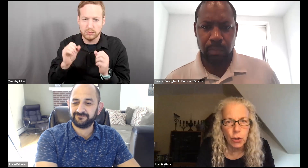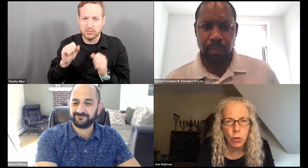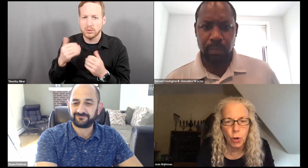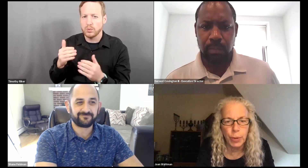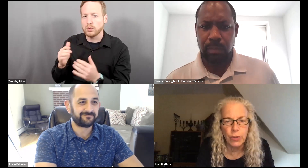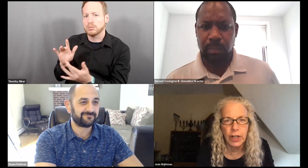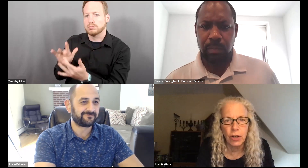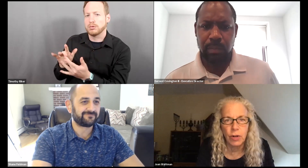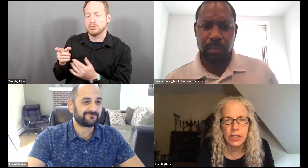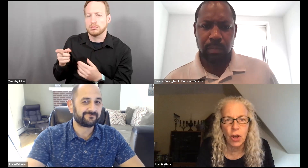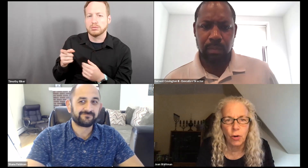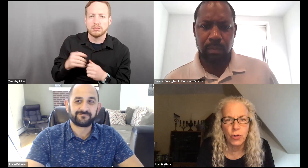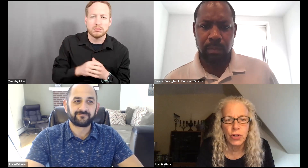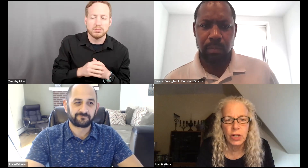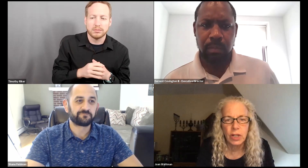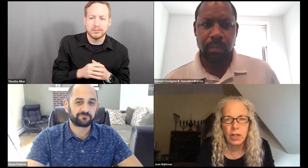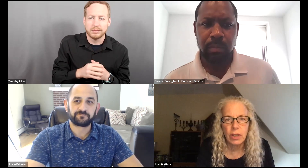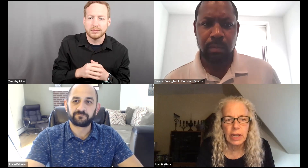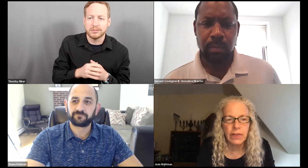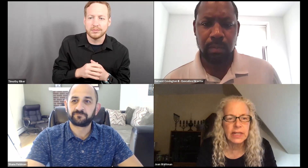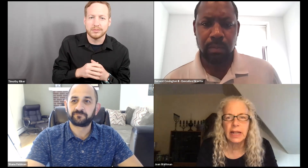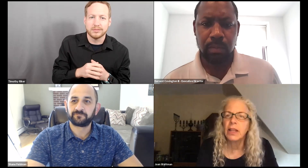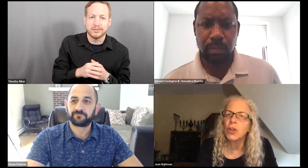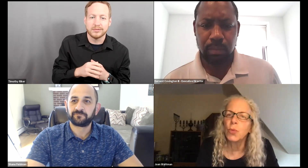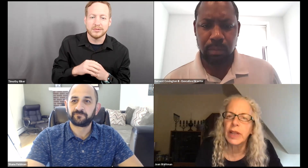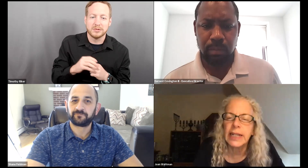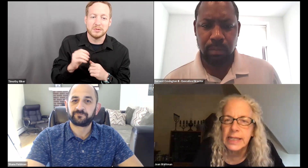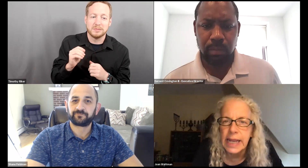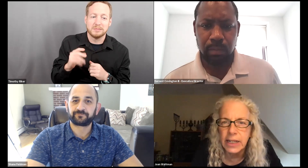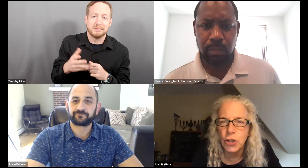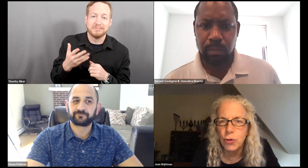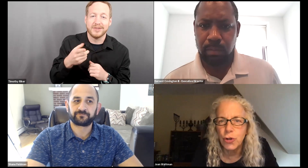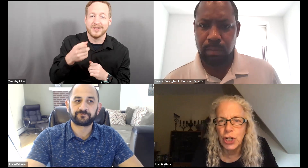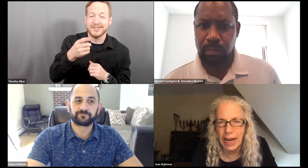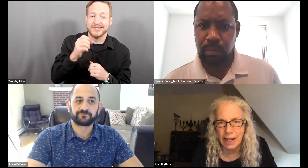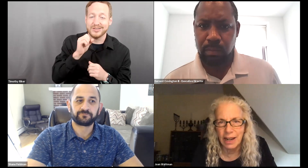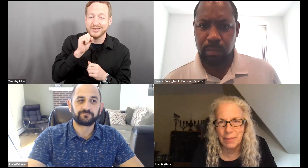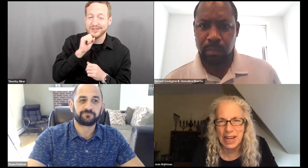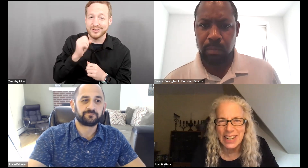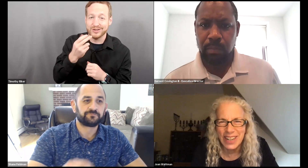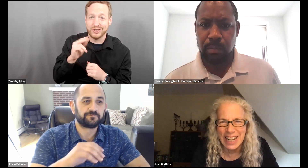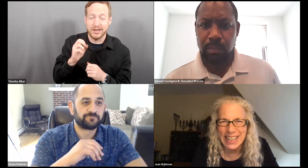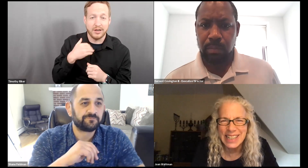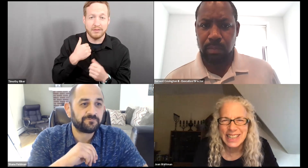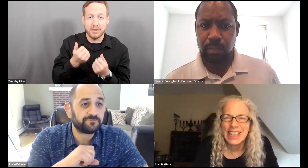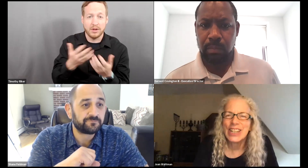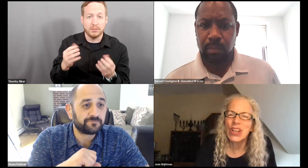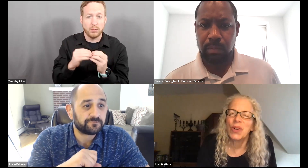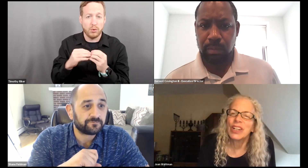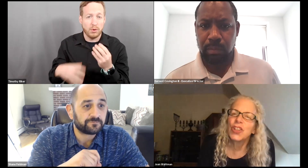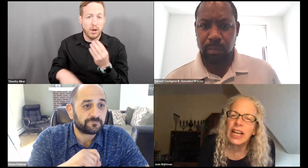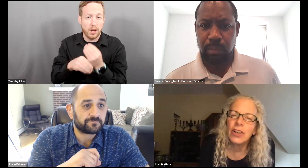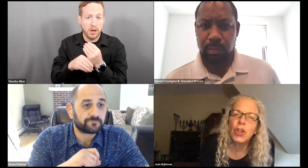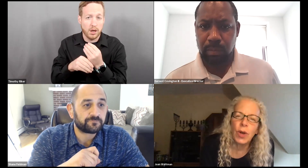spotlight you or open your video as the host. If there's anything that you would like to say to Shane. I'm not hearing any.